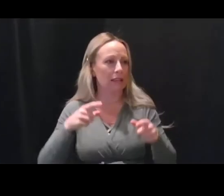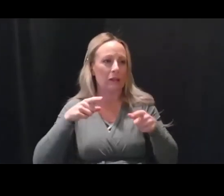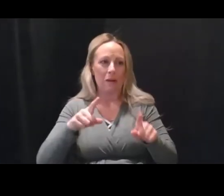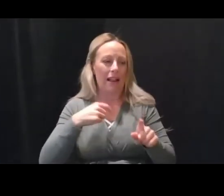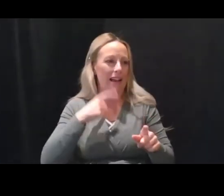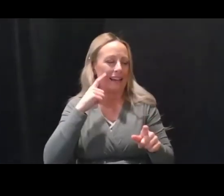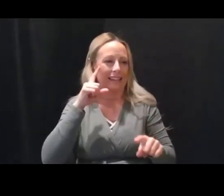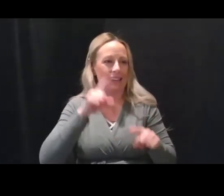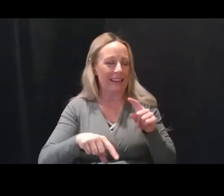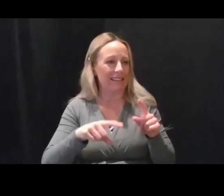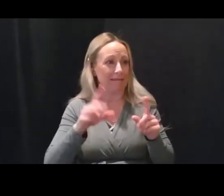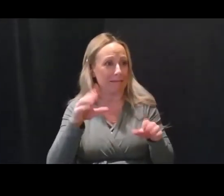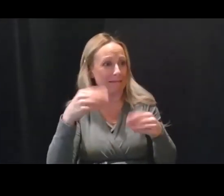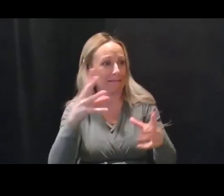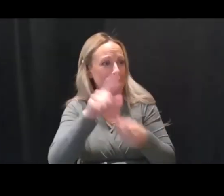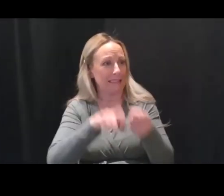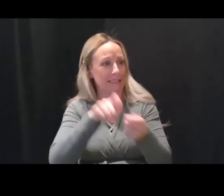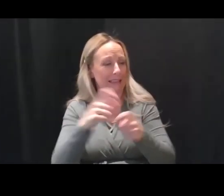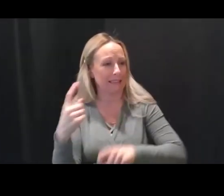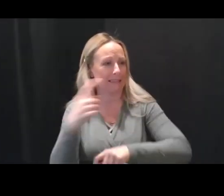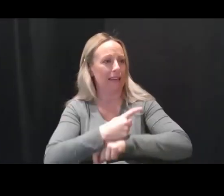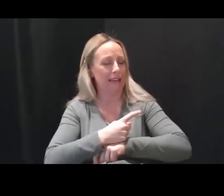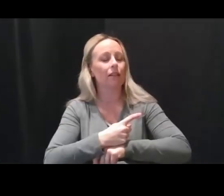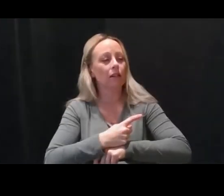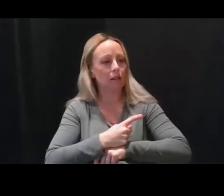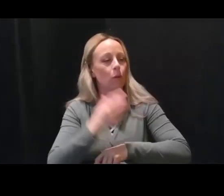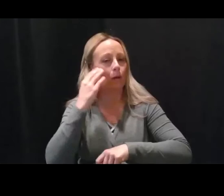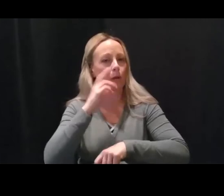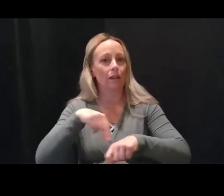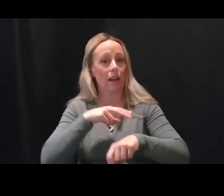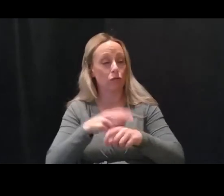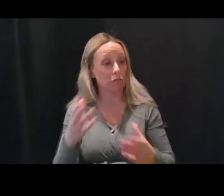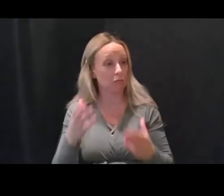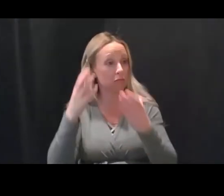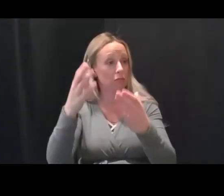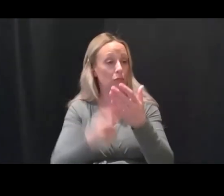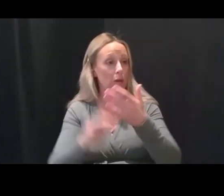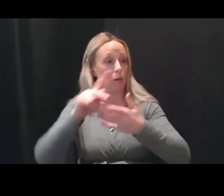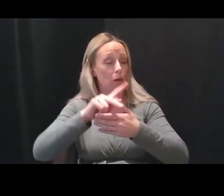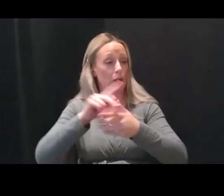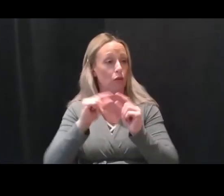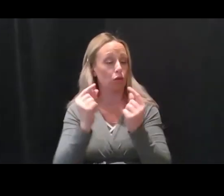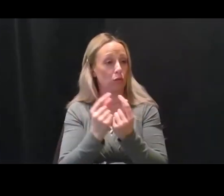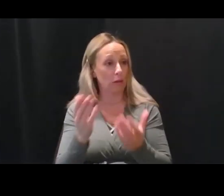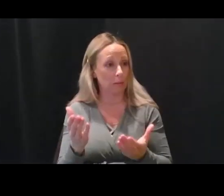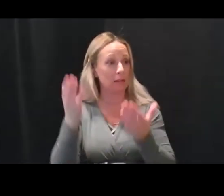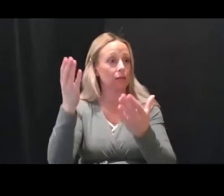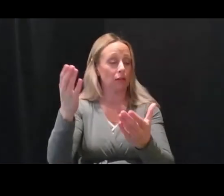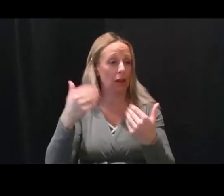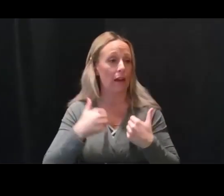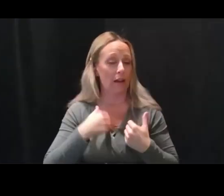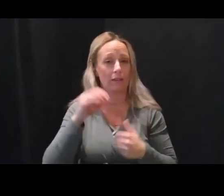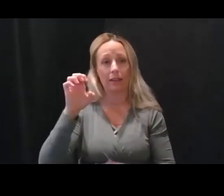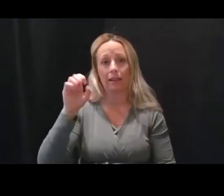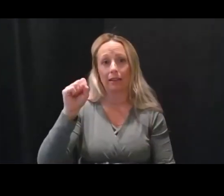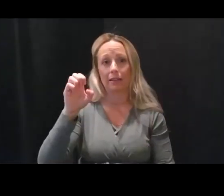an exact timeline, we do know that the National Proposed Priority Group recommendations have essential workers listed